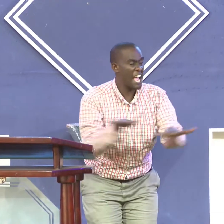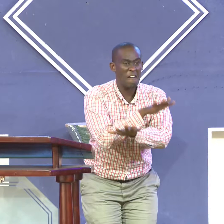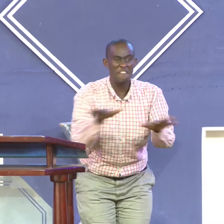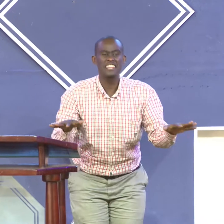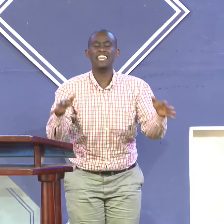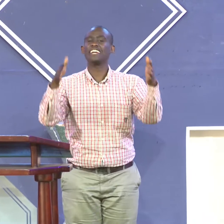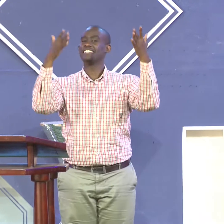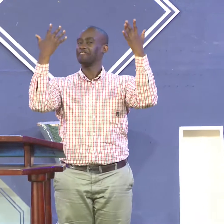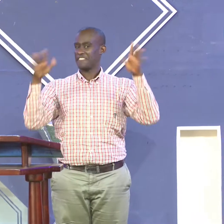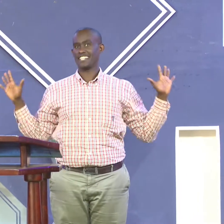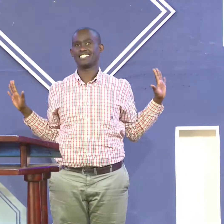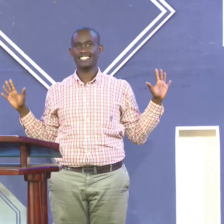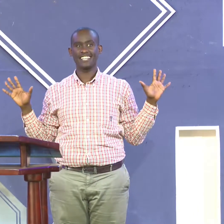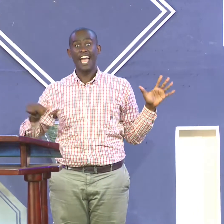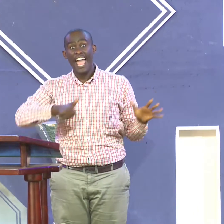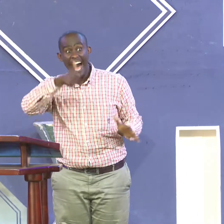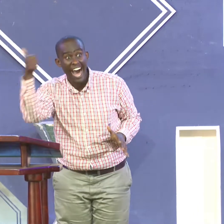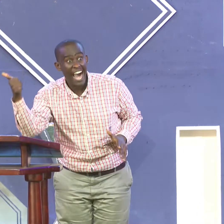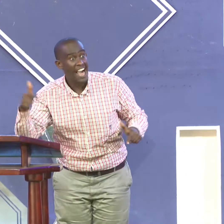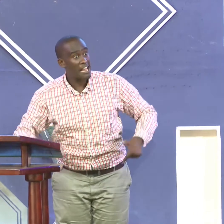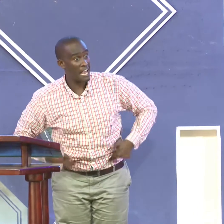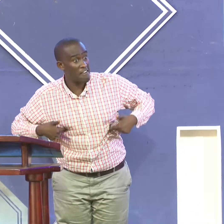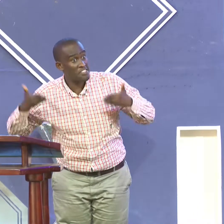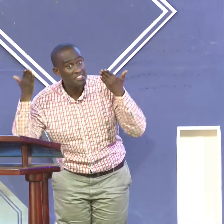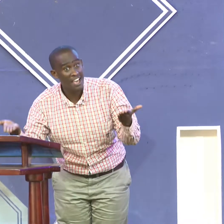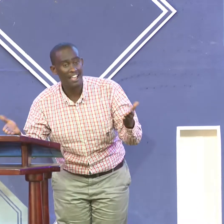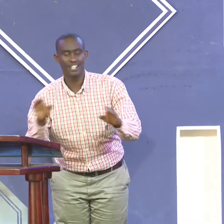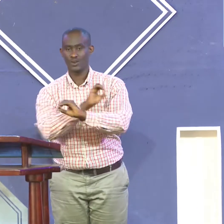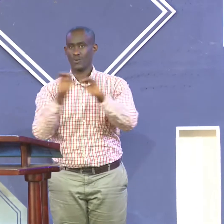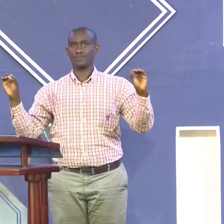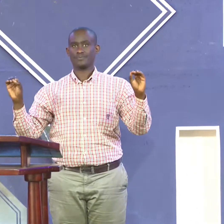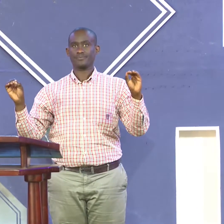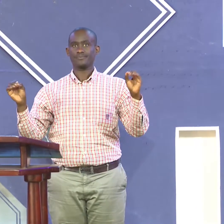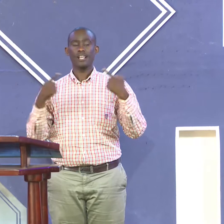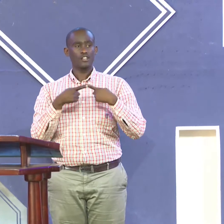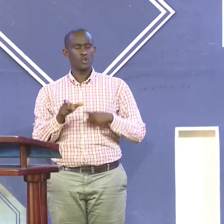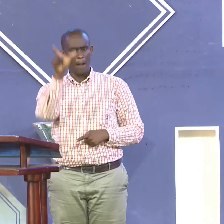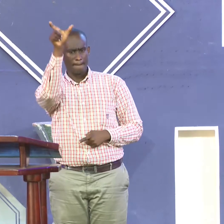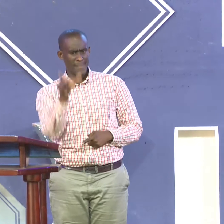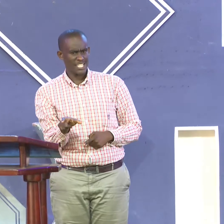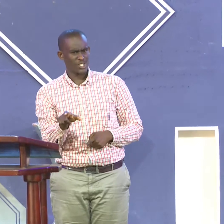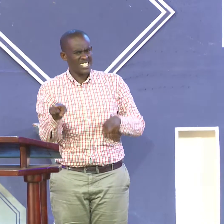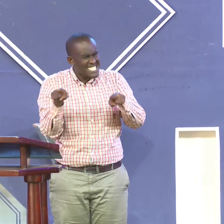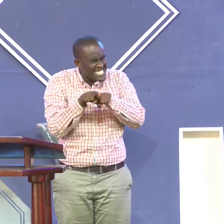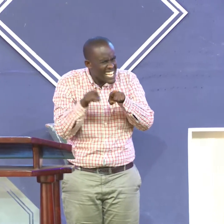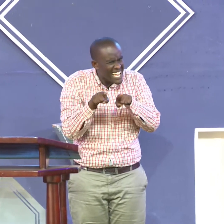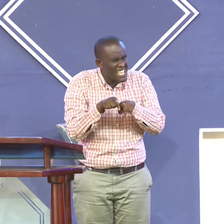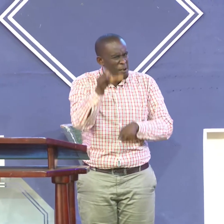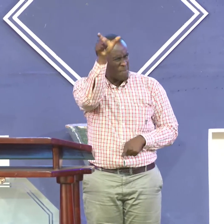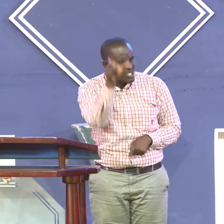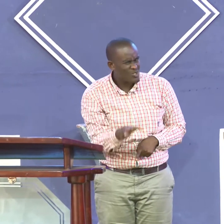done. Teri chilala. There is nothing else. Kati omuntu ali bwati. Now such a